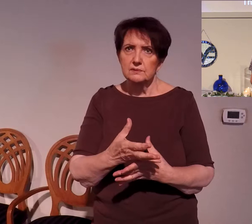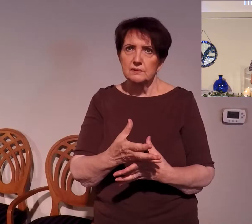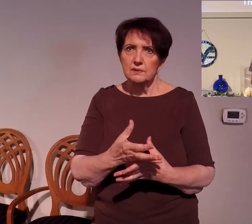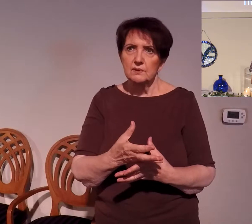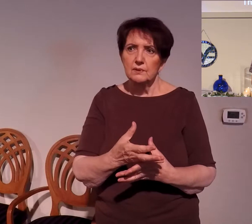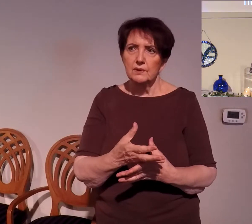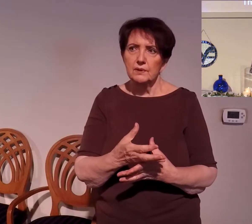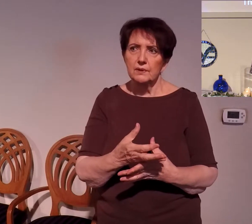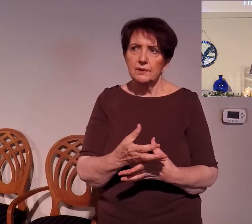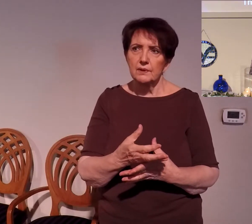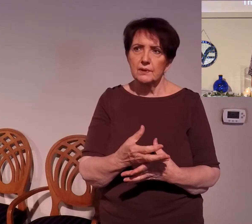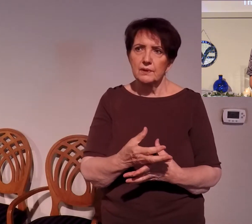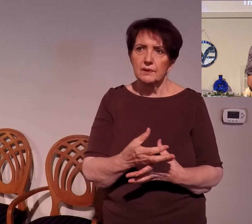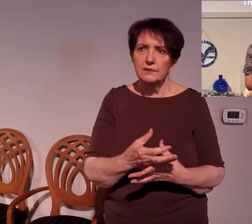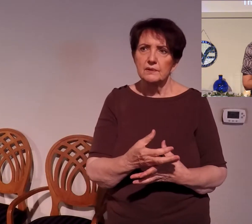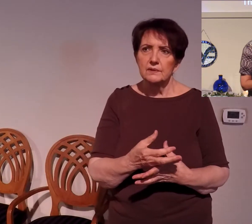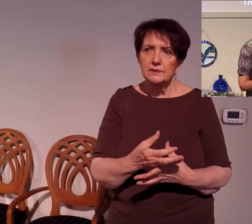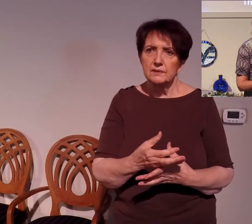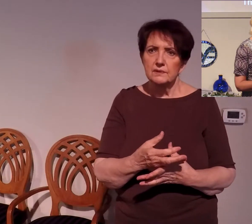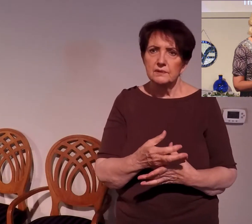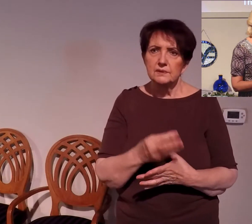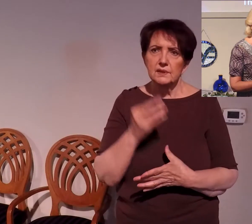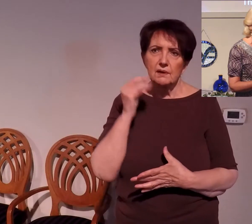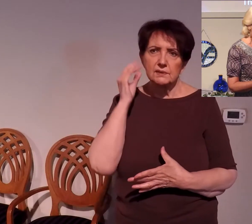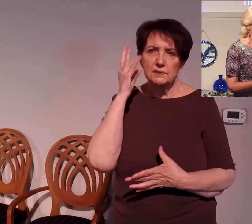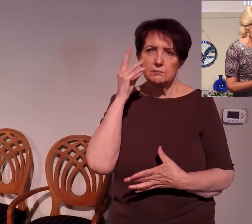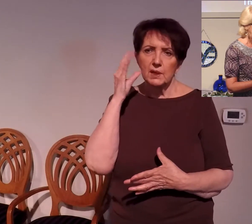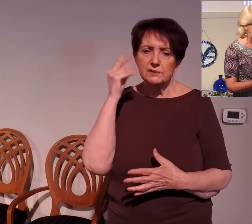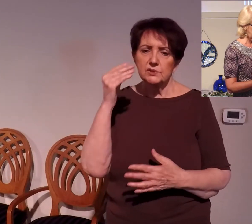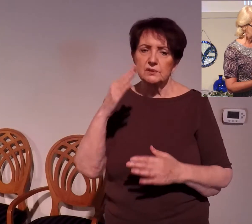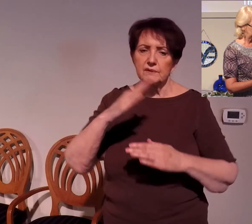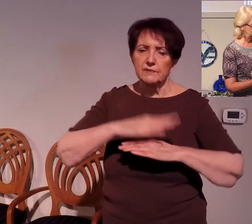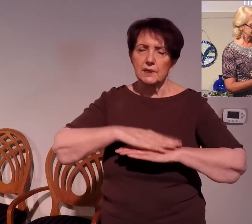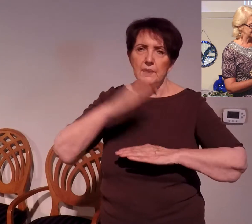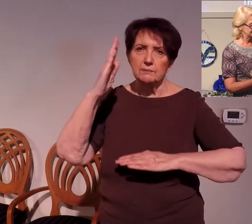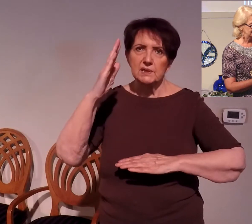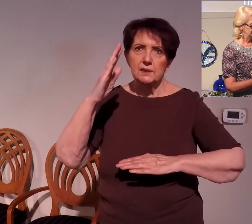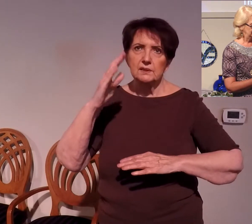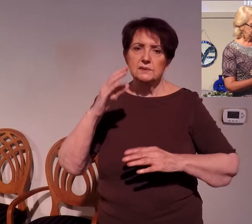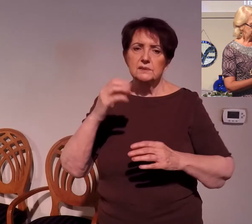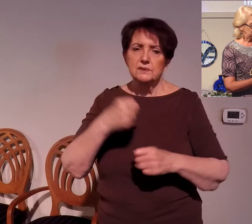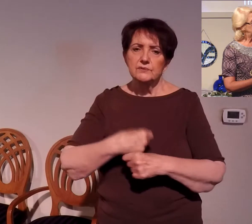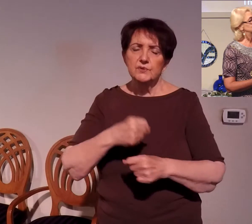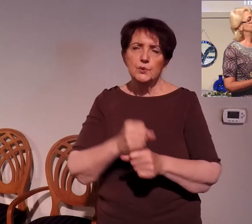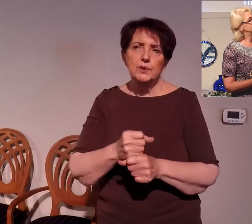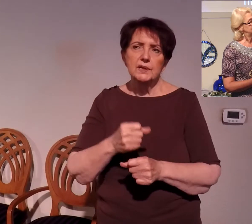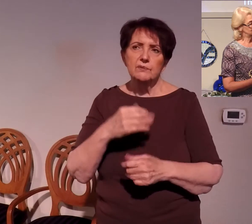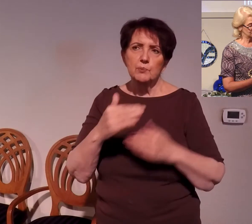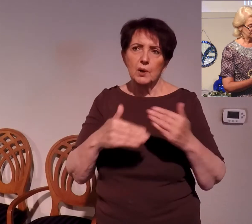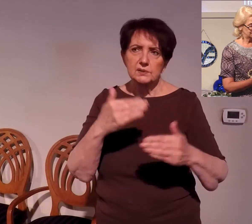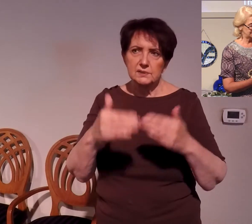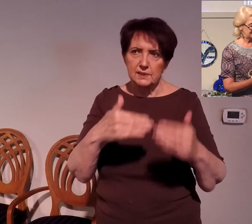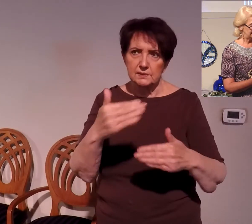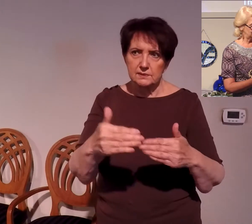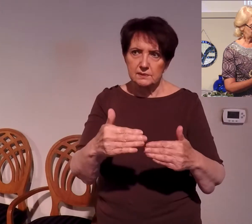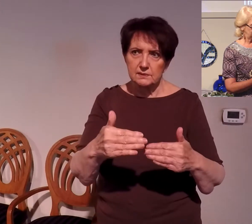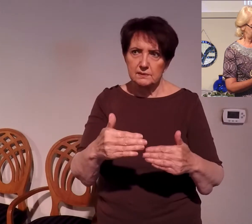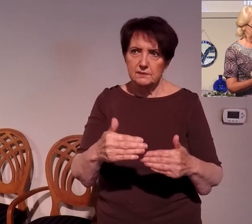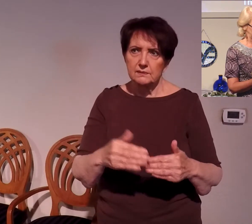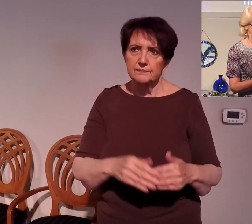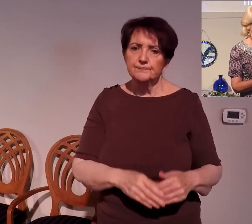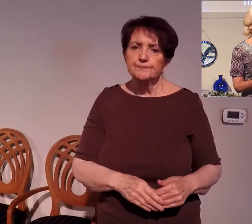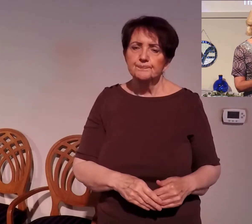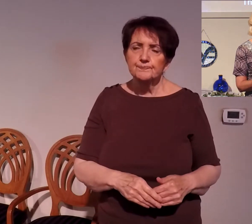works afford it, and in the contemplation of the limitlessness of the creative process by which each stage